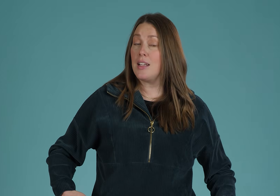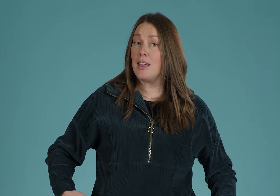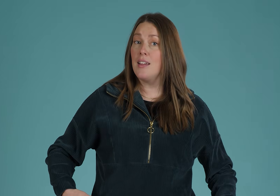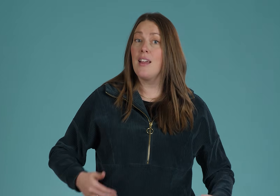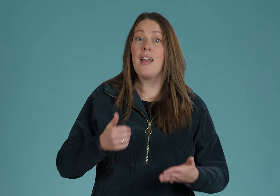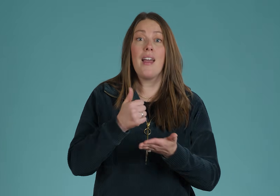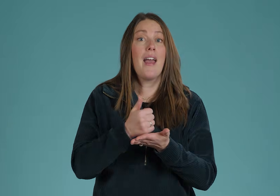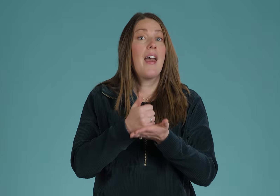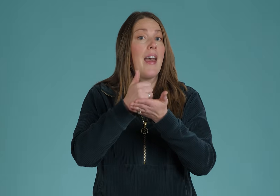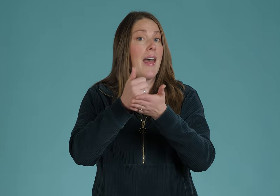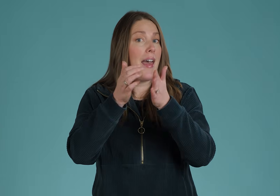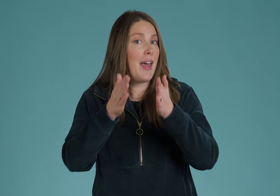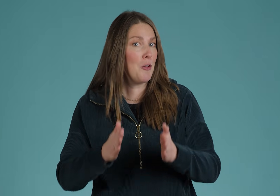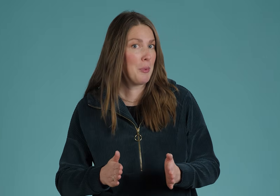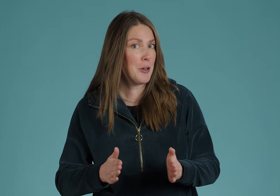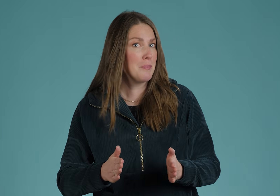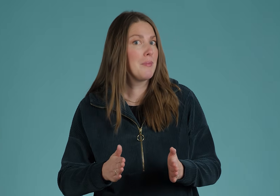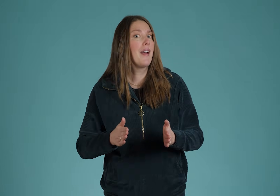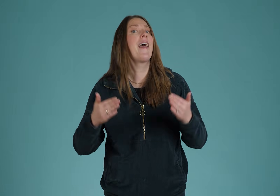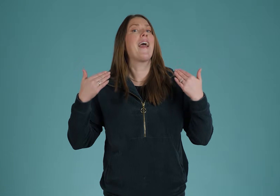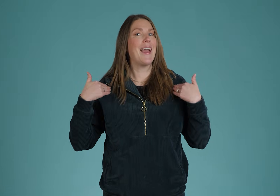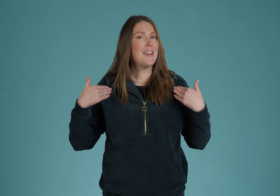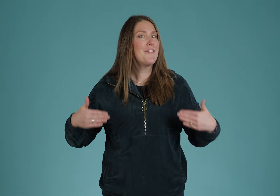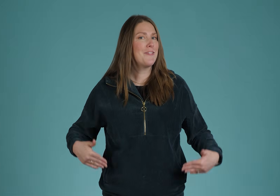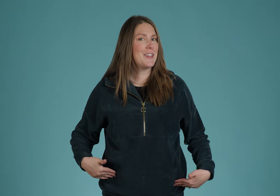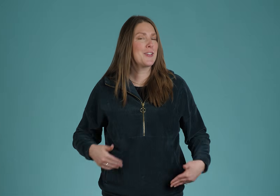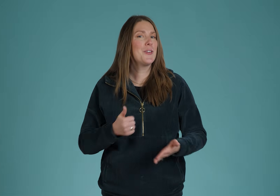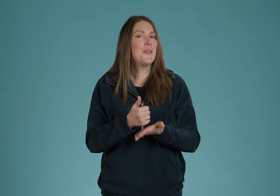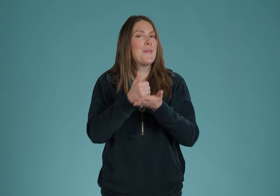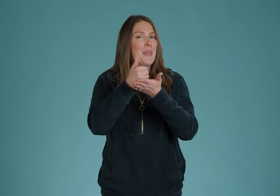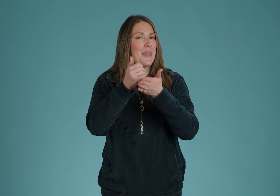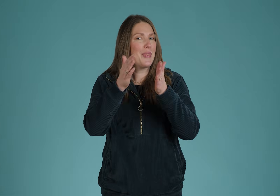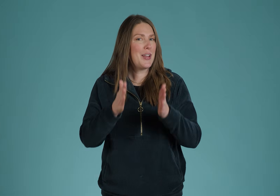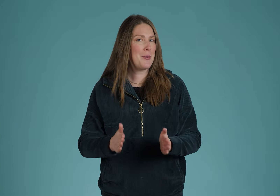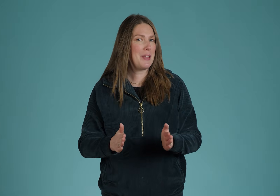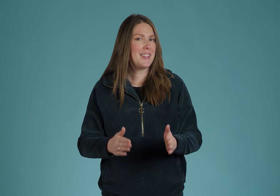Body helper. A physical therapist.